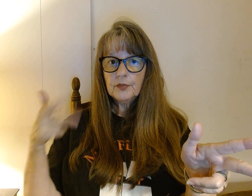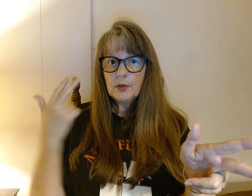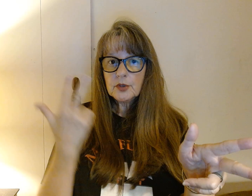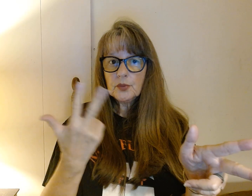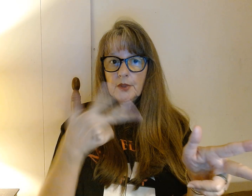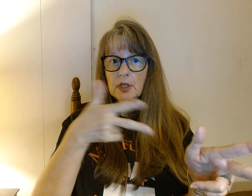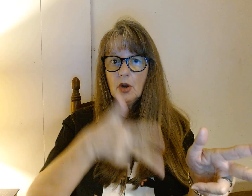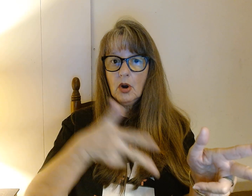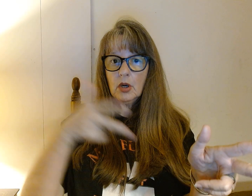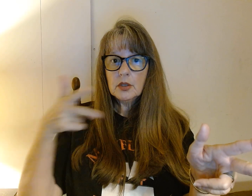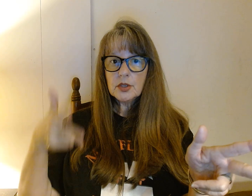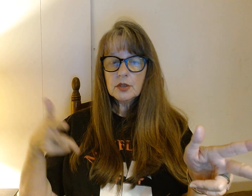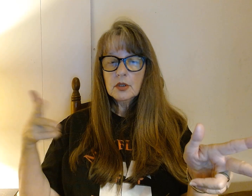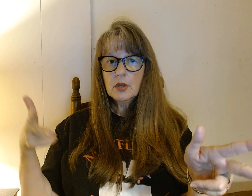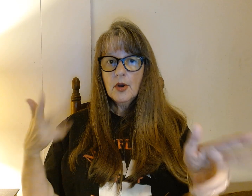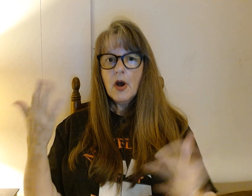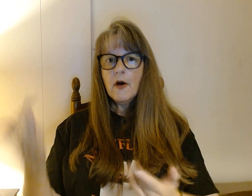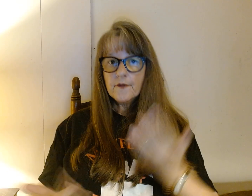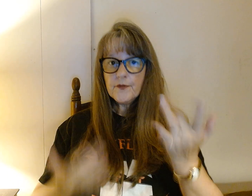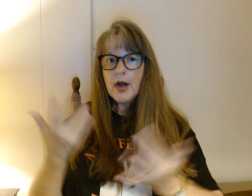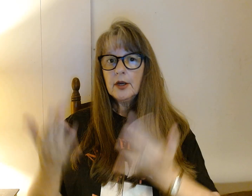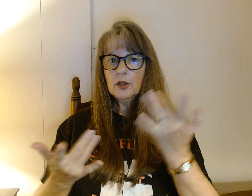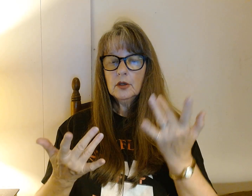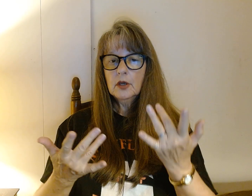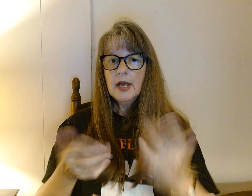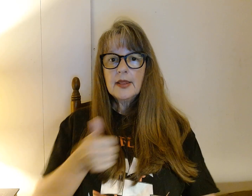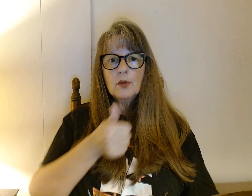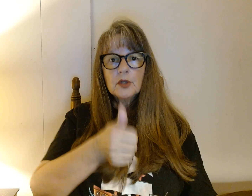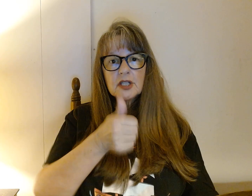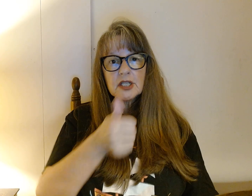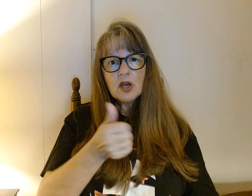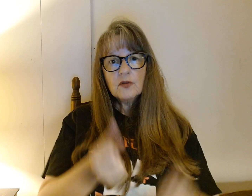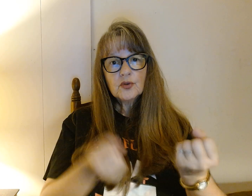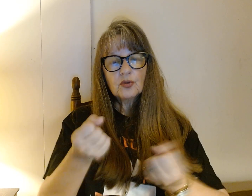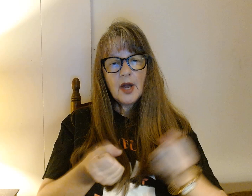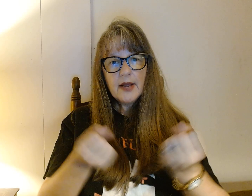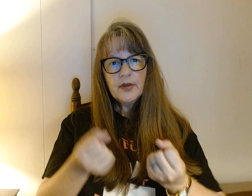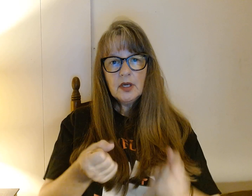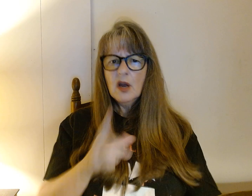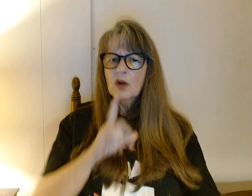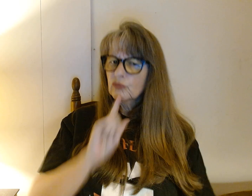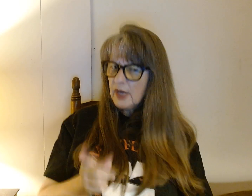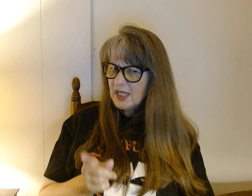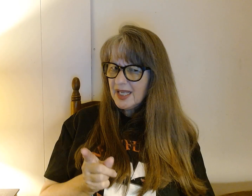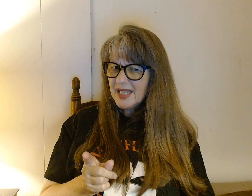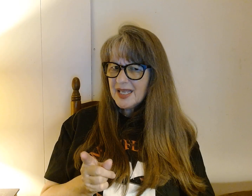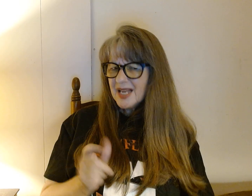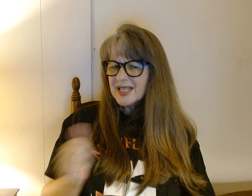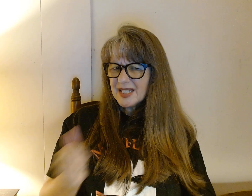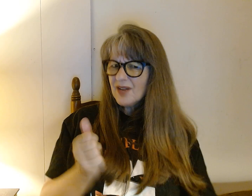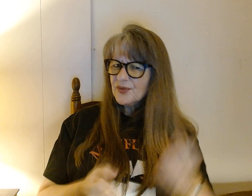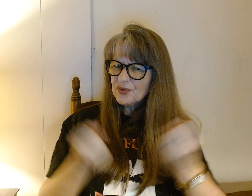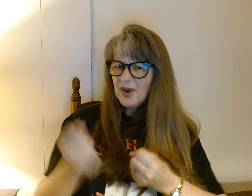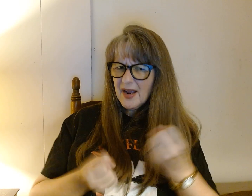was 3 cars on fire. They were self-driving. Really? Self-driving?